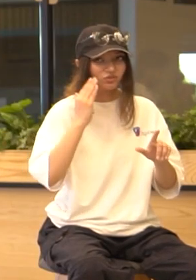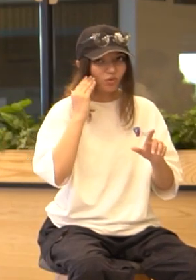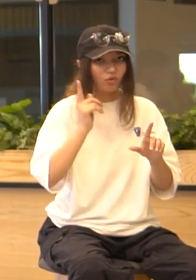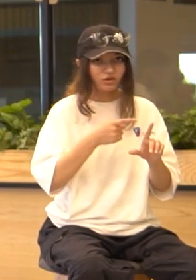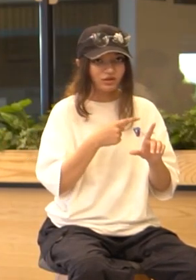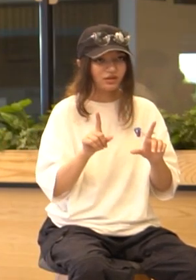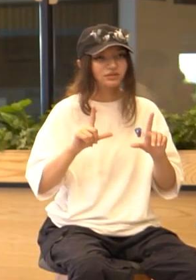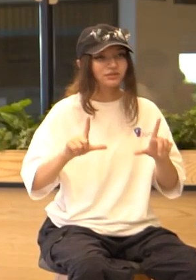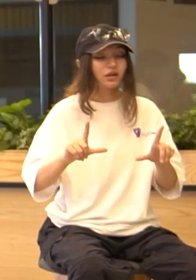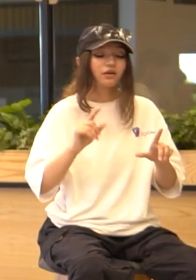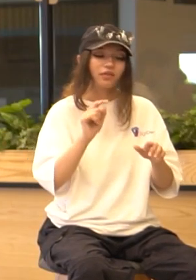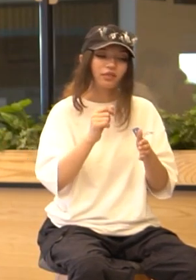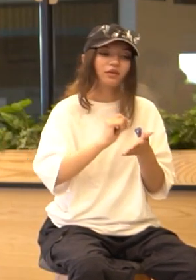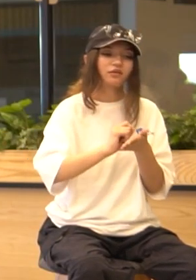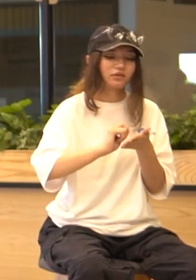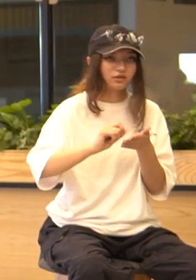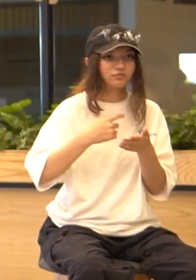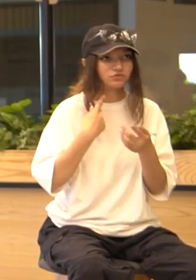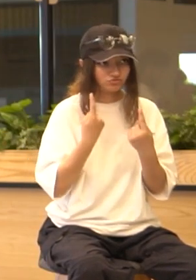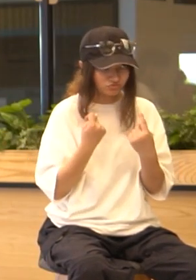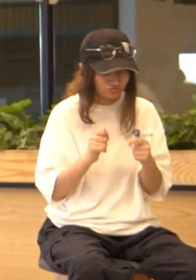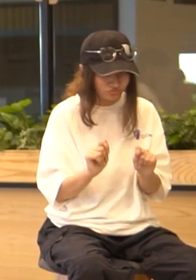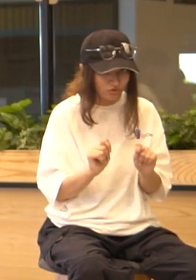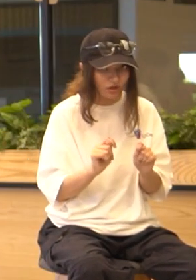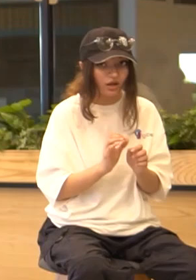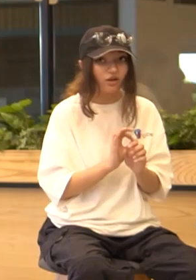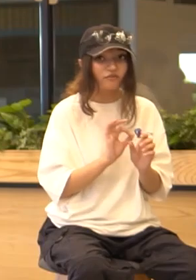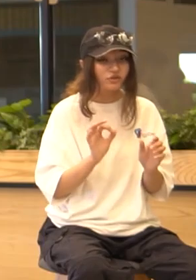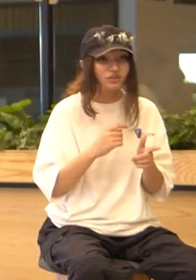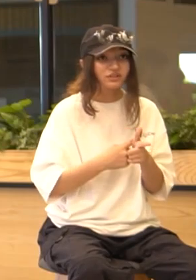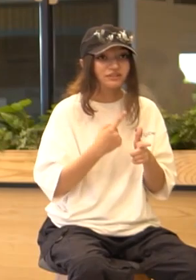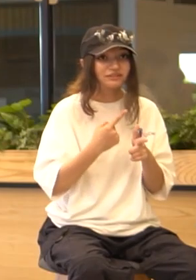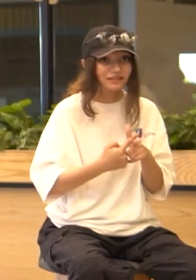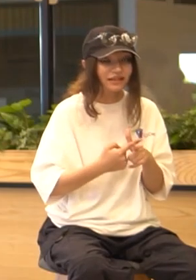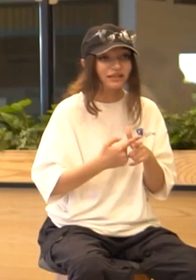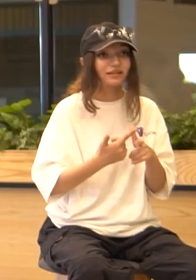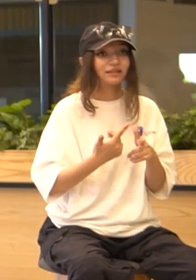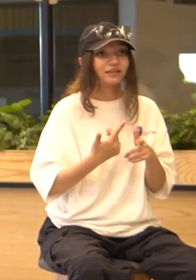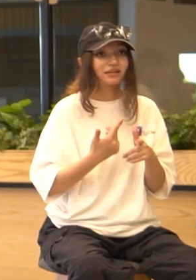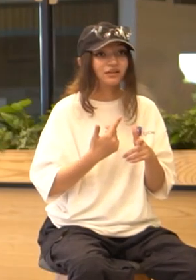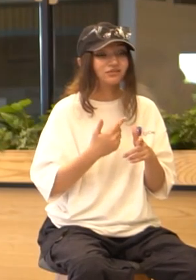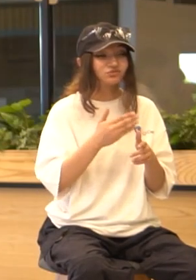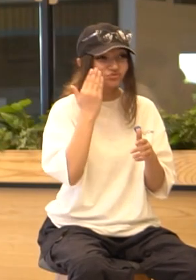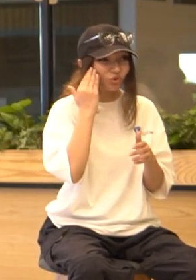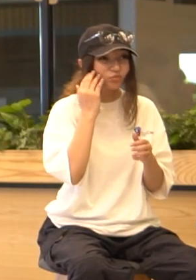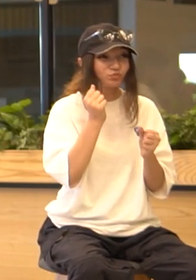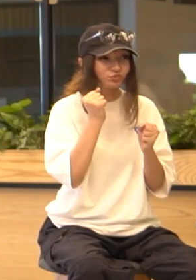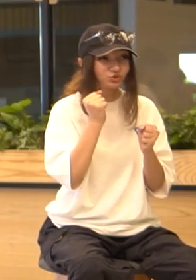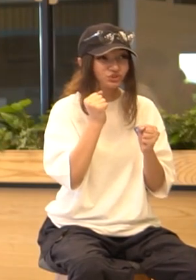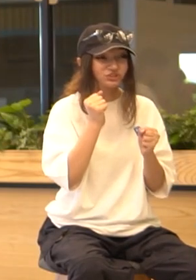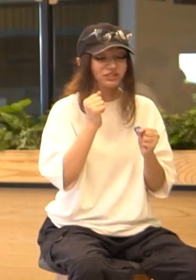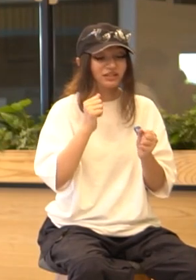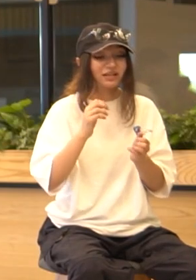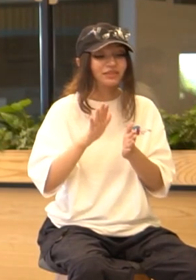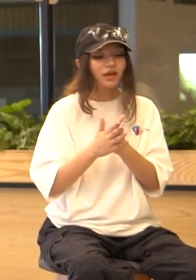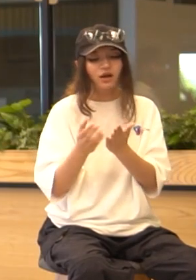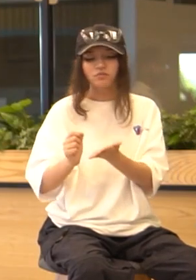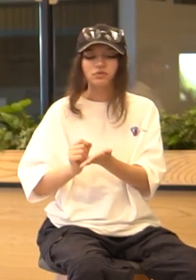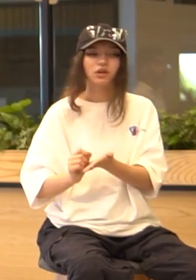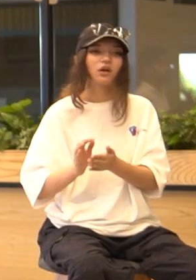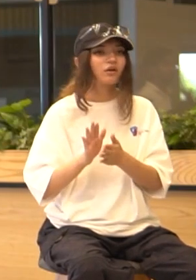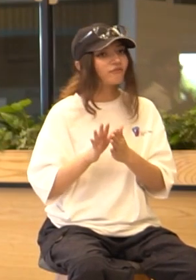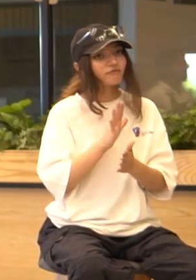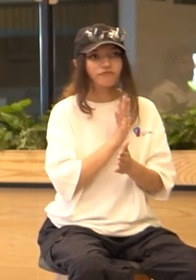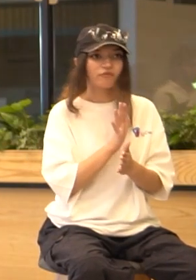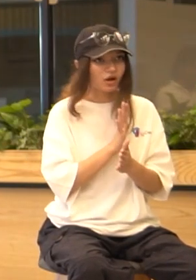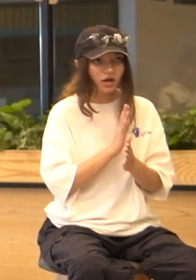Yes, how do we represent these shapes in a digital space? You're not familiar with how that moves, right?